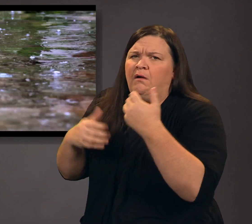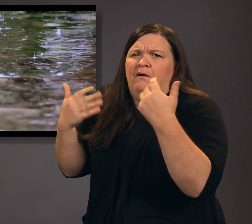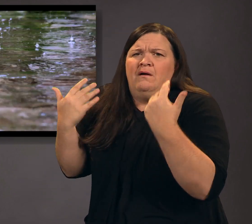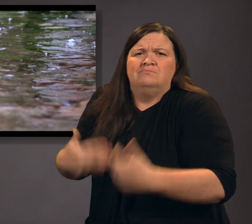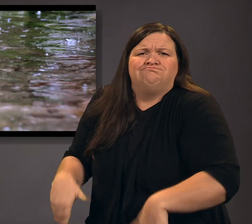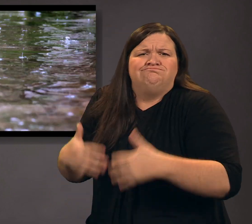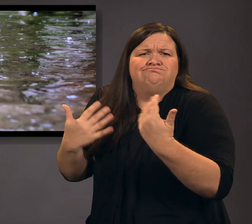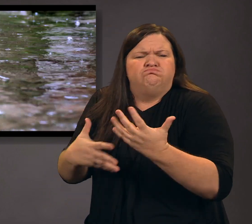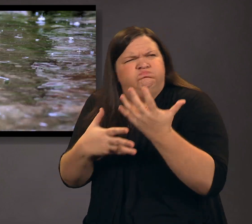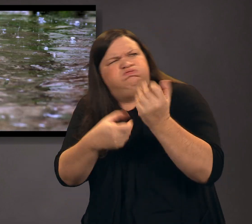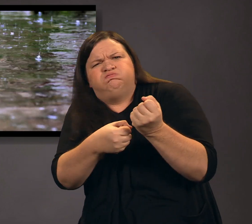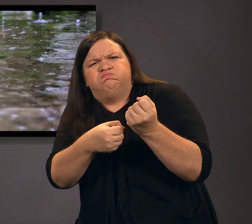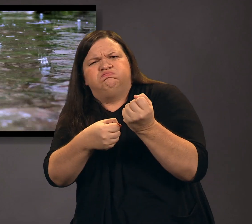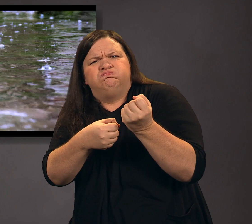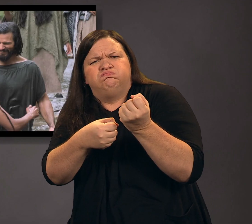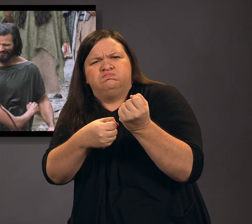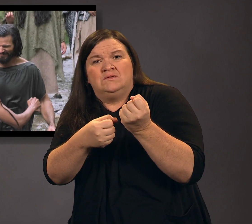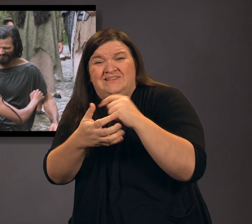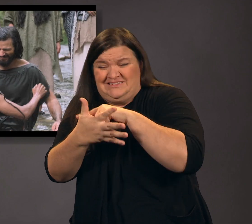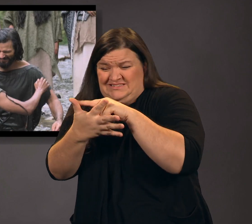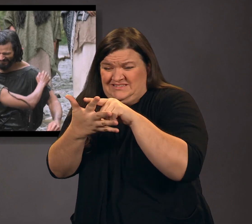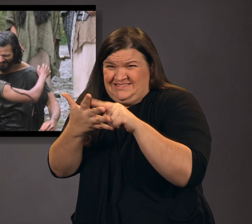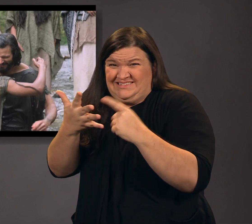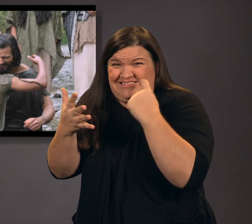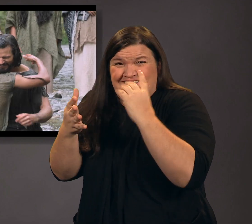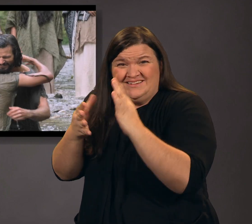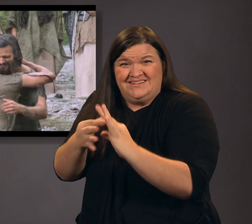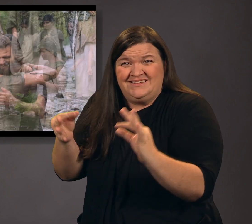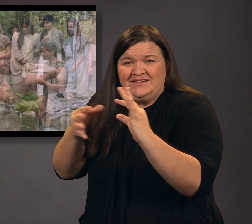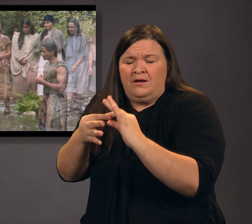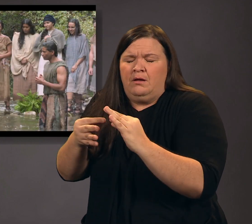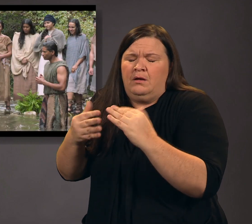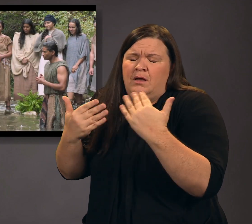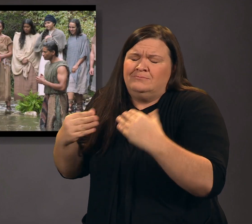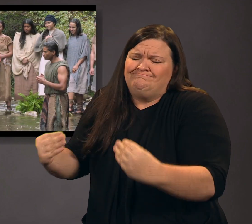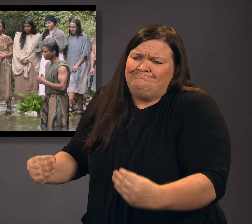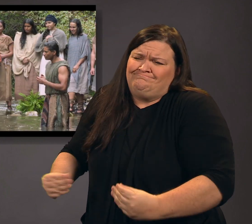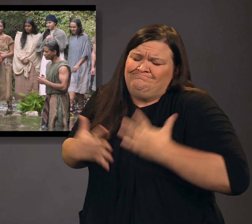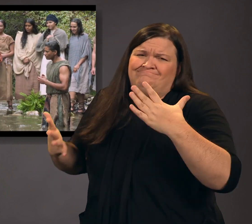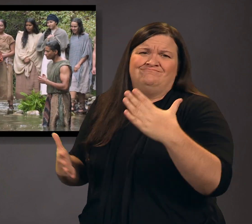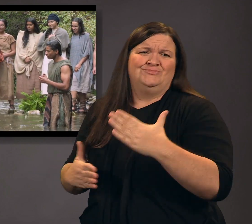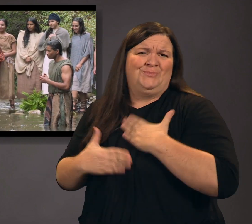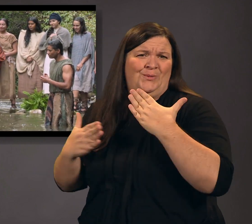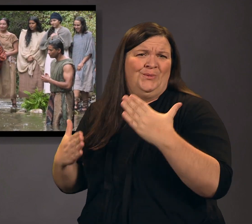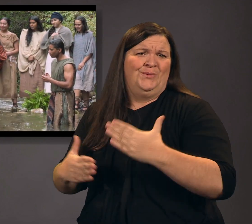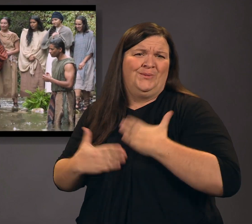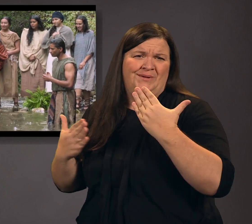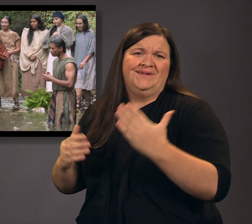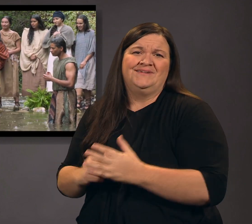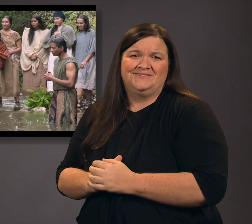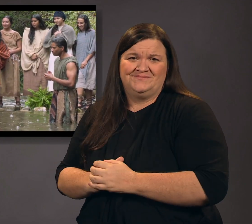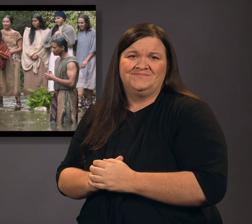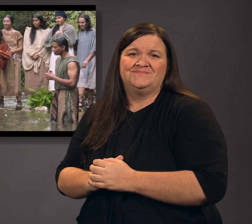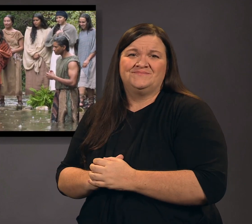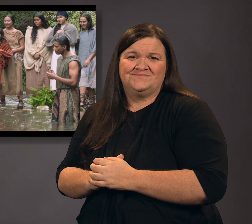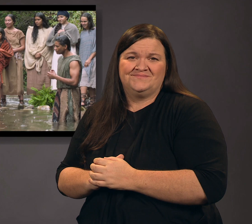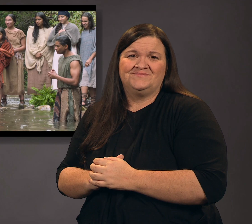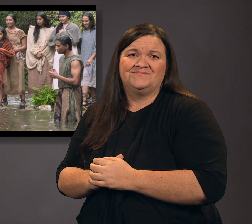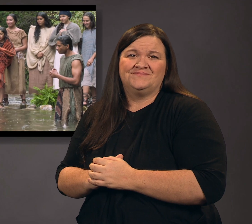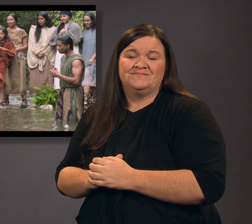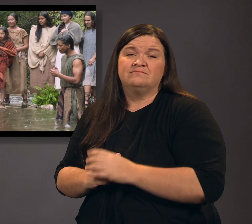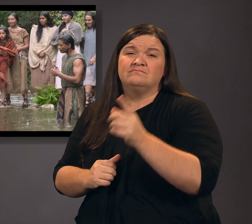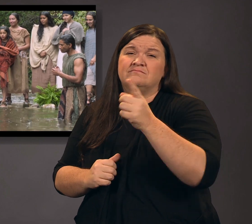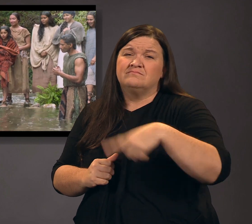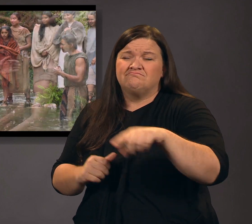And now, because your faith is strong concerning the things which I have spoken, mind, great is my joy.